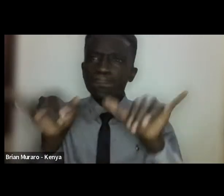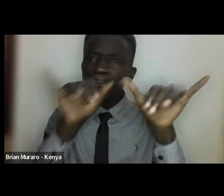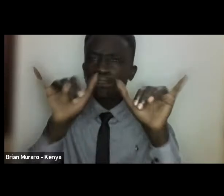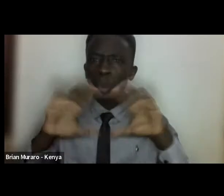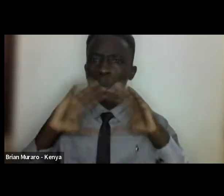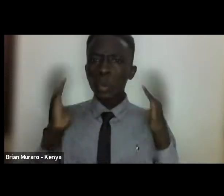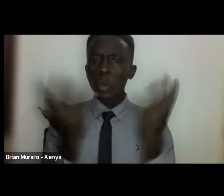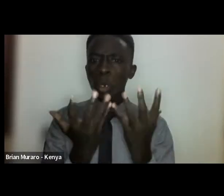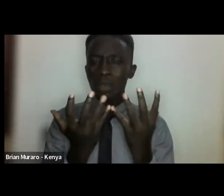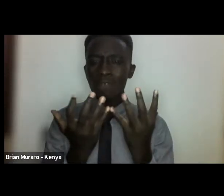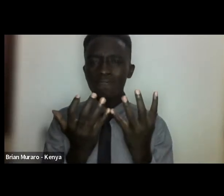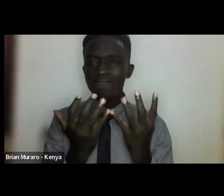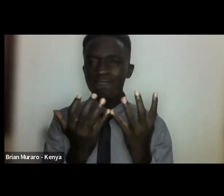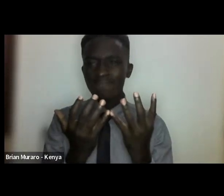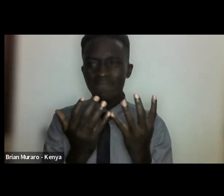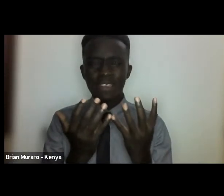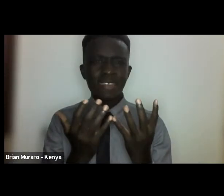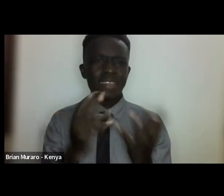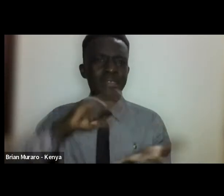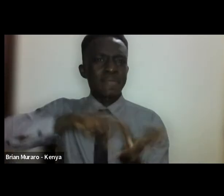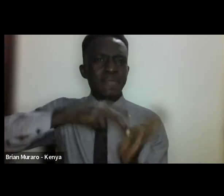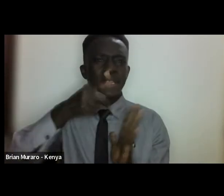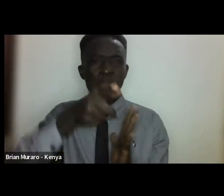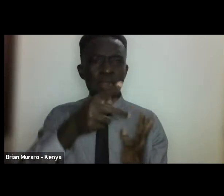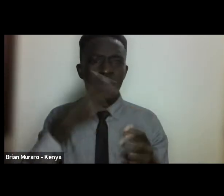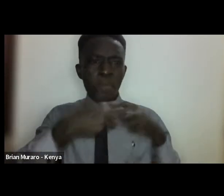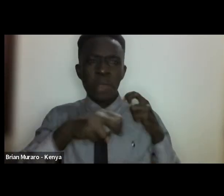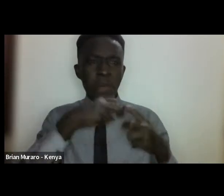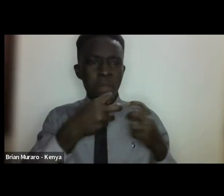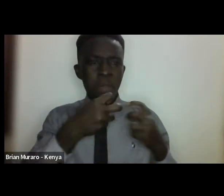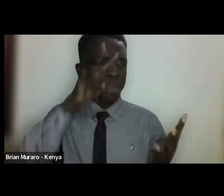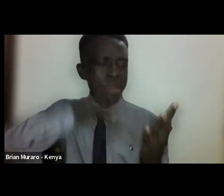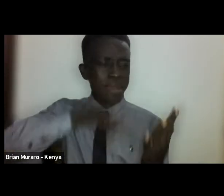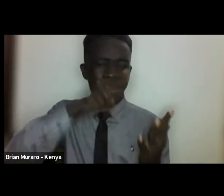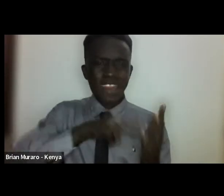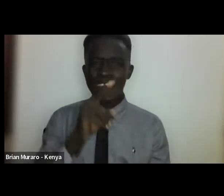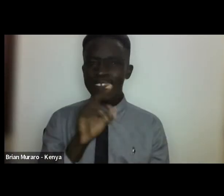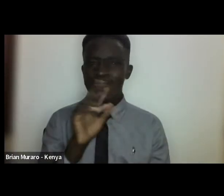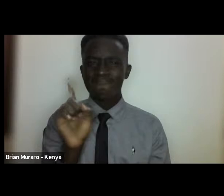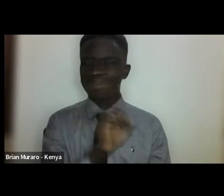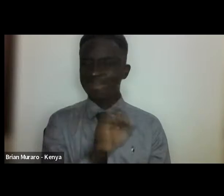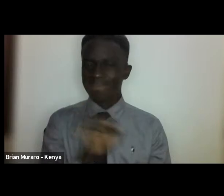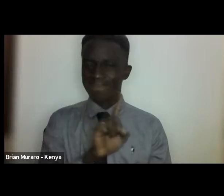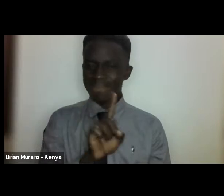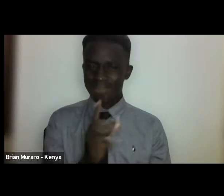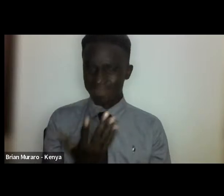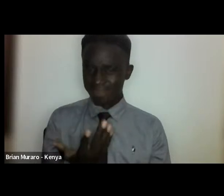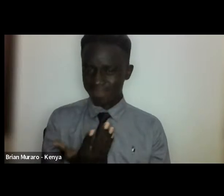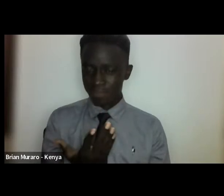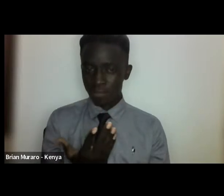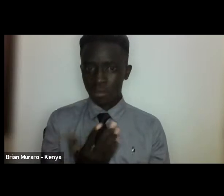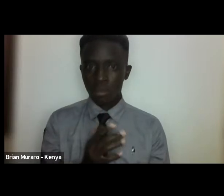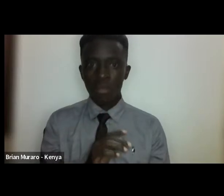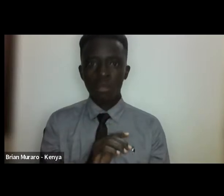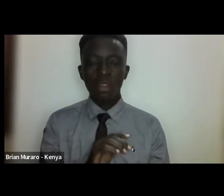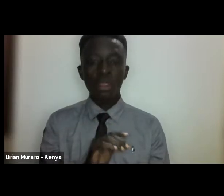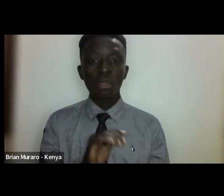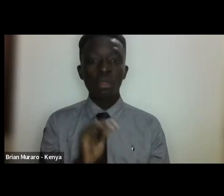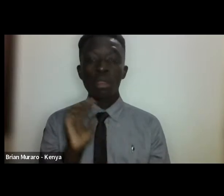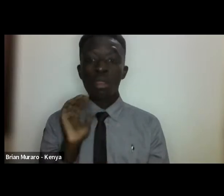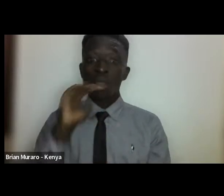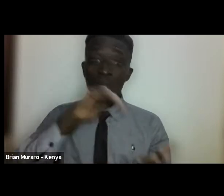You wouldn't have a problem with numeracy. So so once again, when I